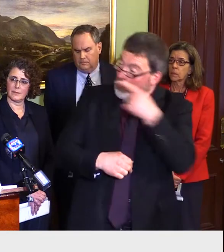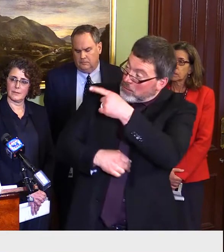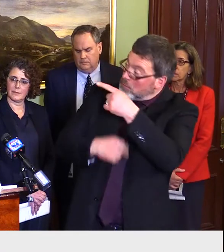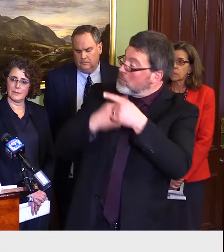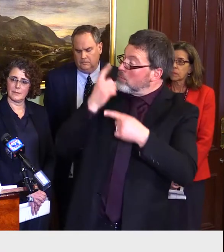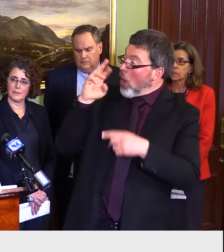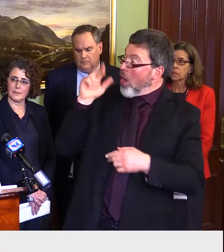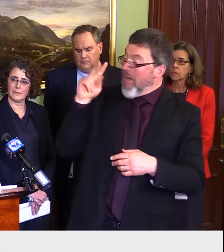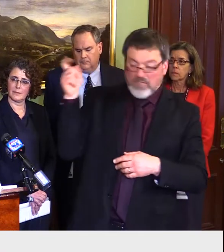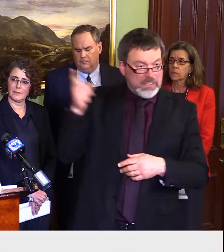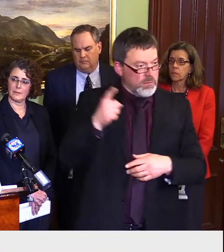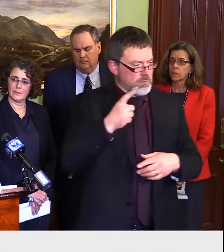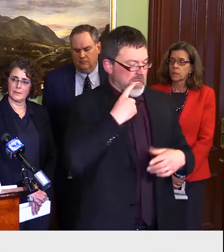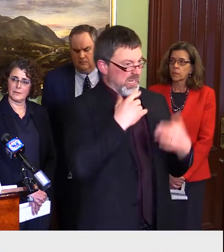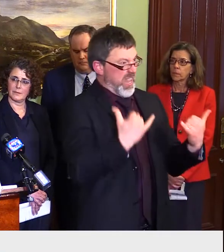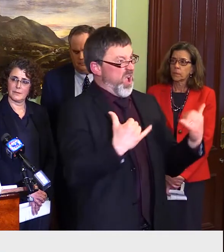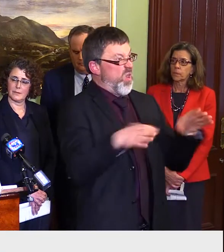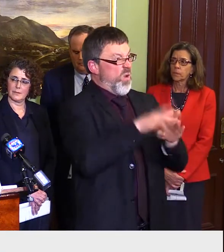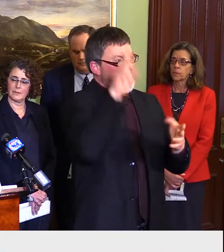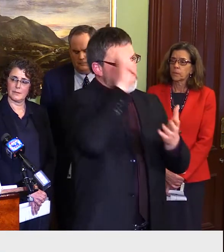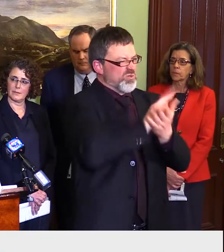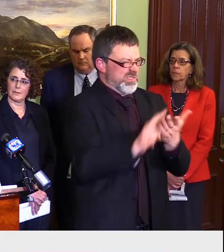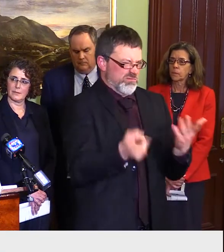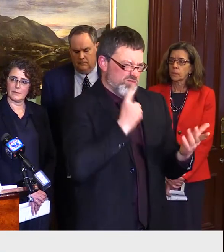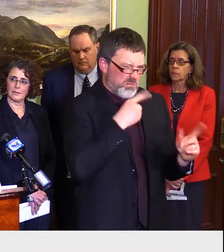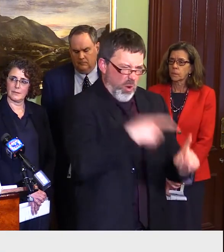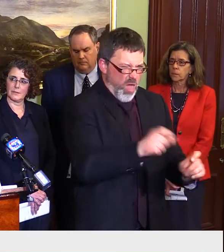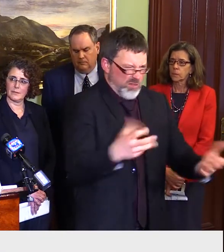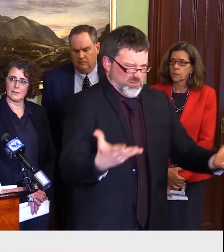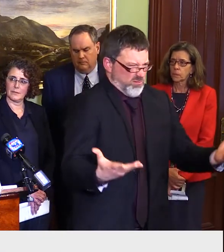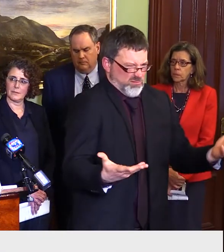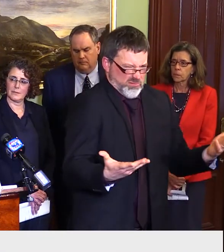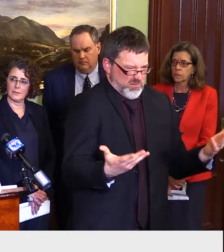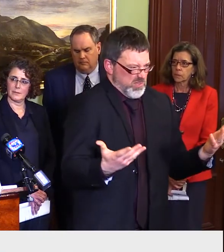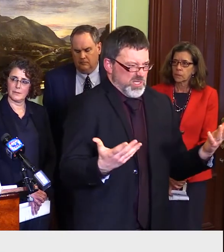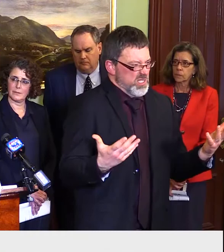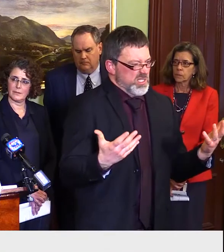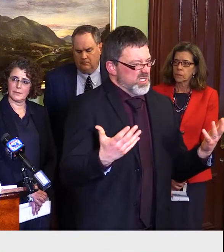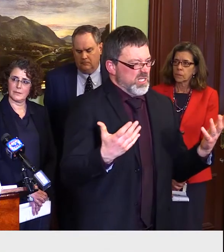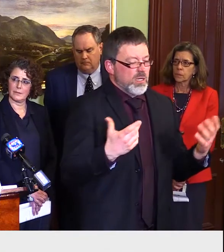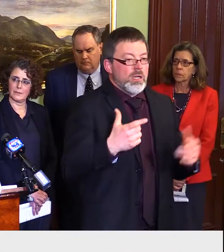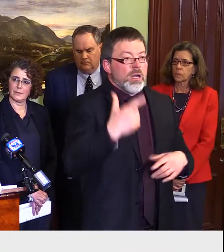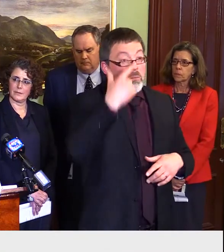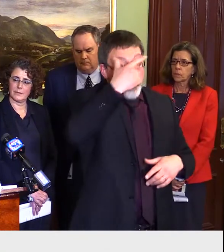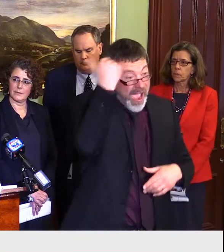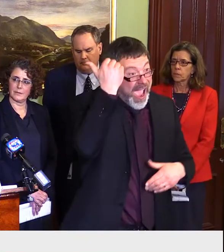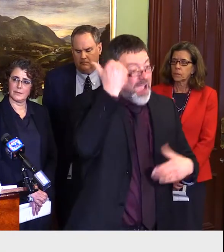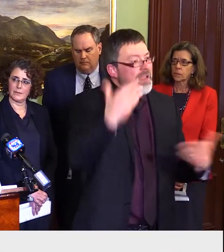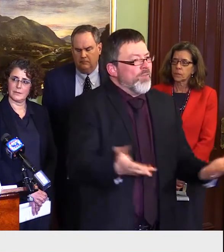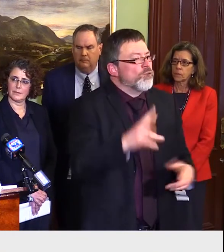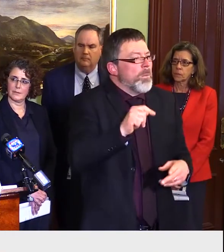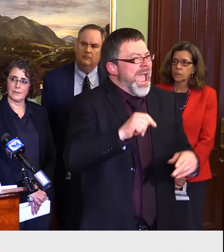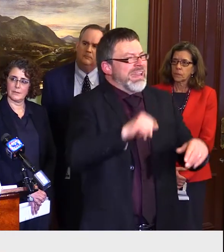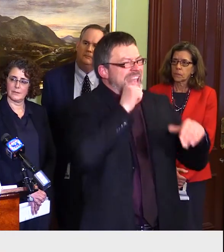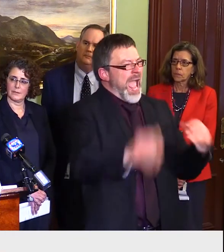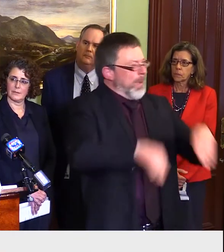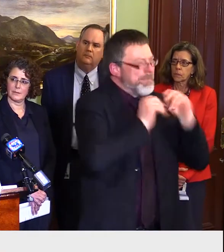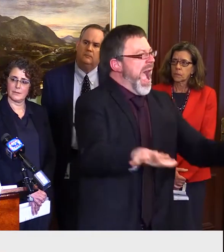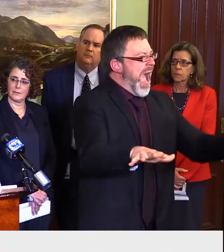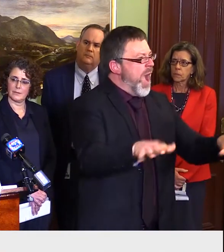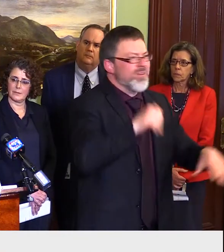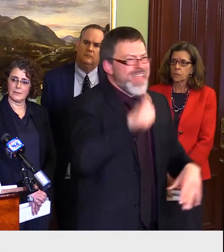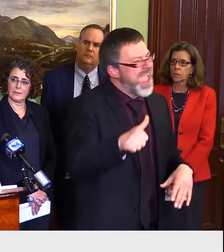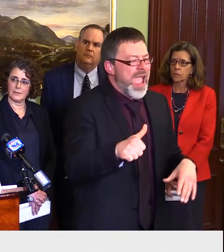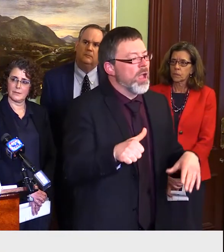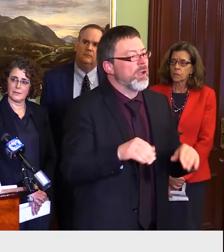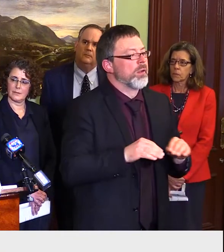The best environment for them is the school. And that's where they get the most attention, that's where they get fed, and that's where they get